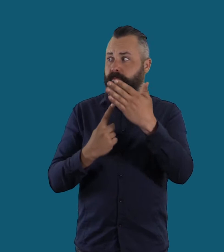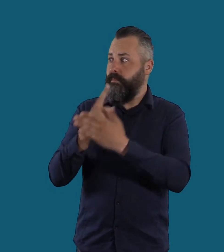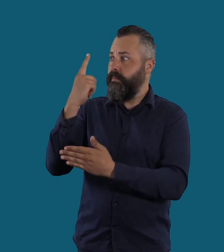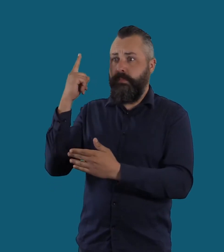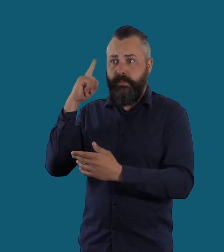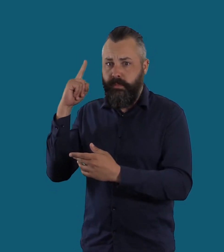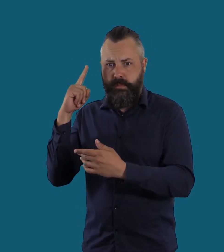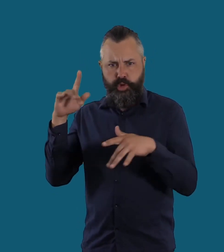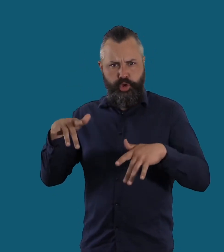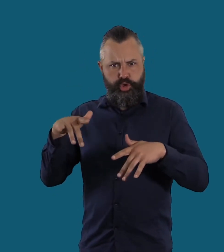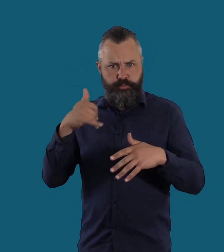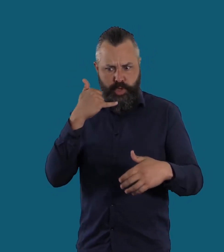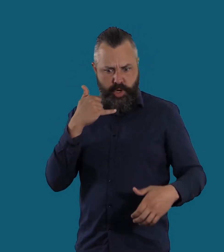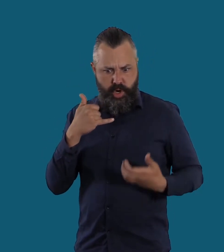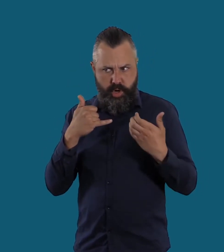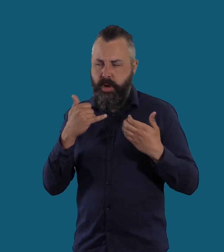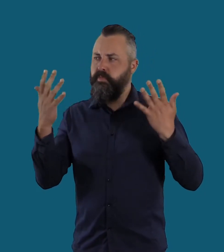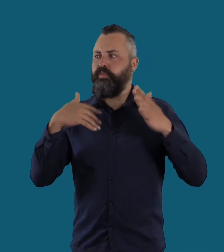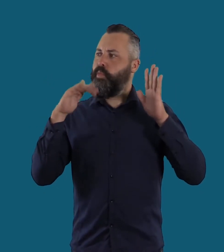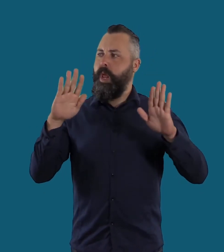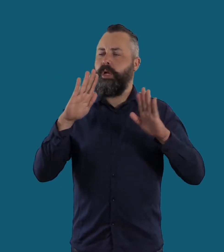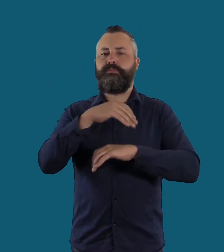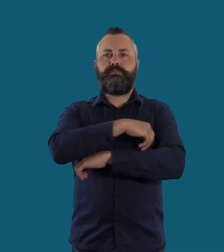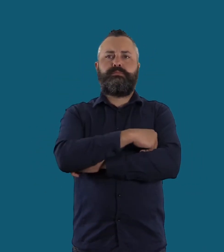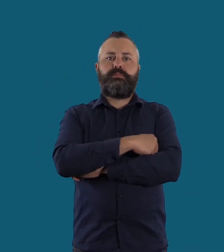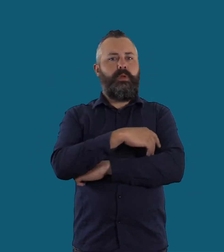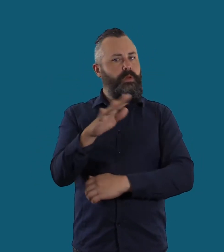People should not wait for this message if they've heard it via other sources.